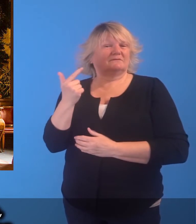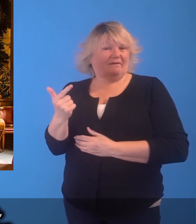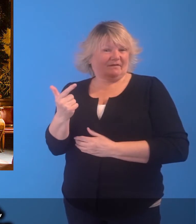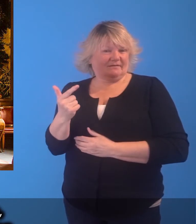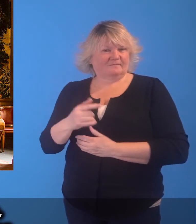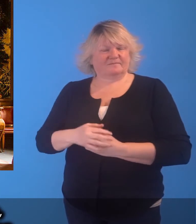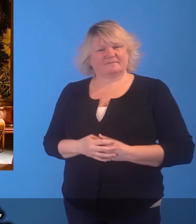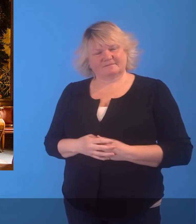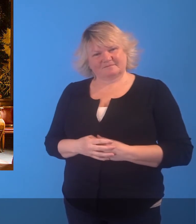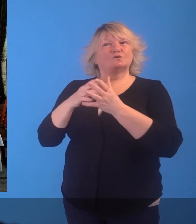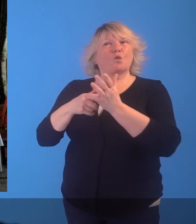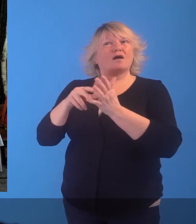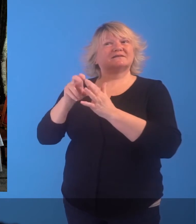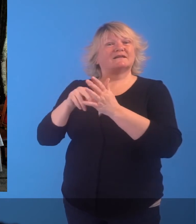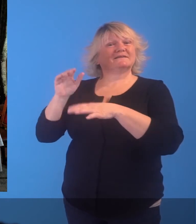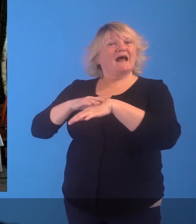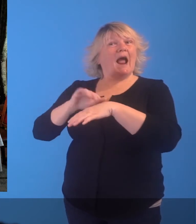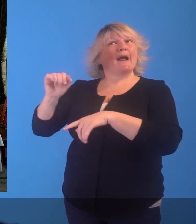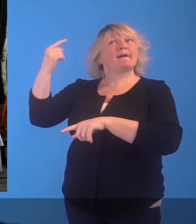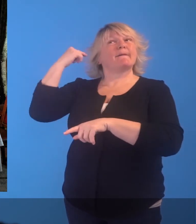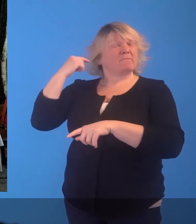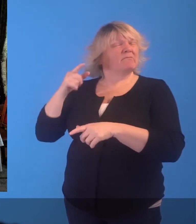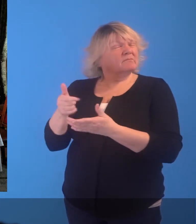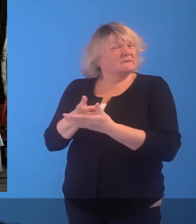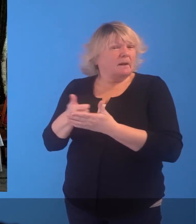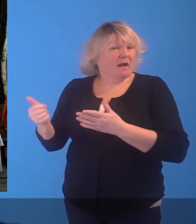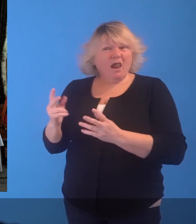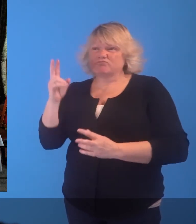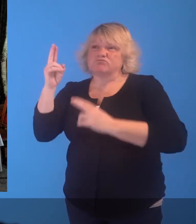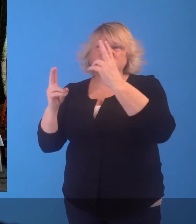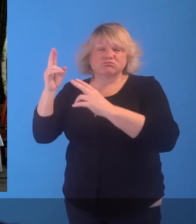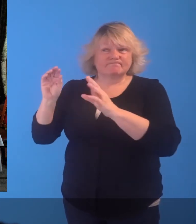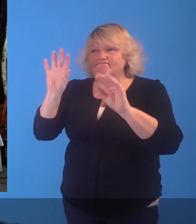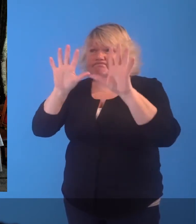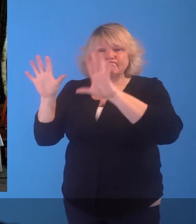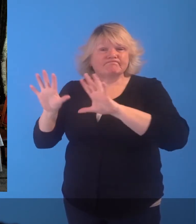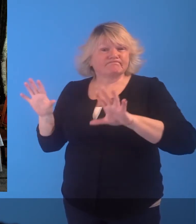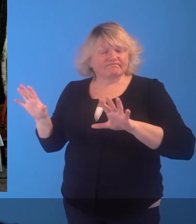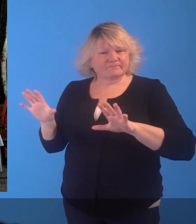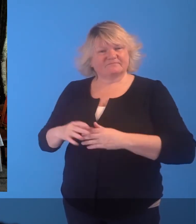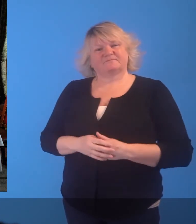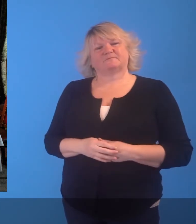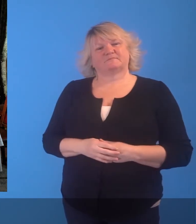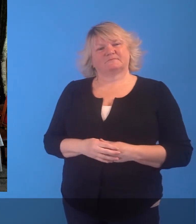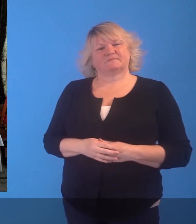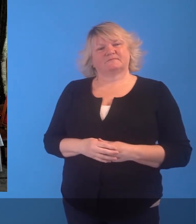the drawing room, features a gorgeous coved ceiling.